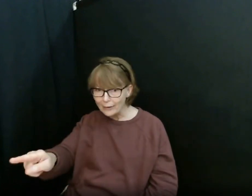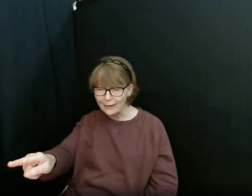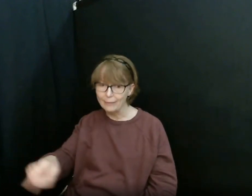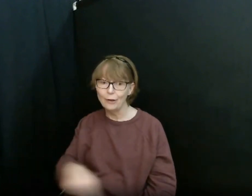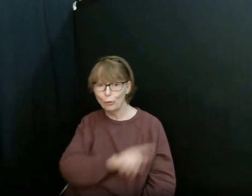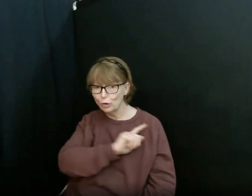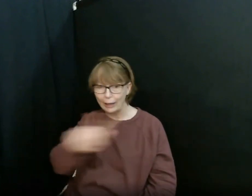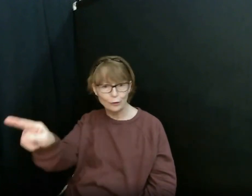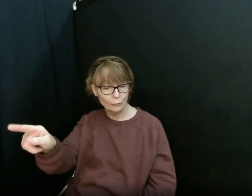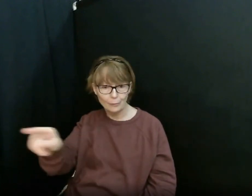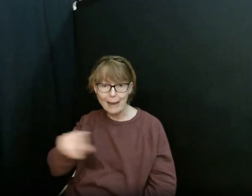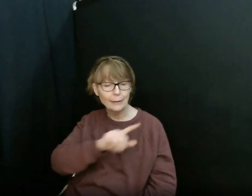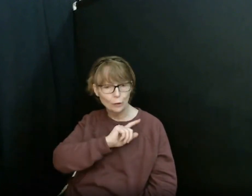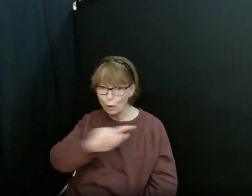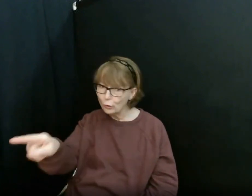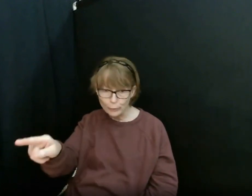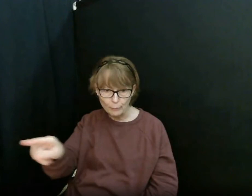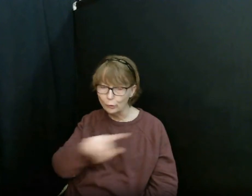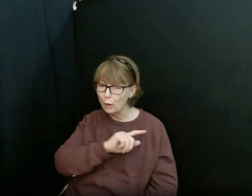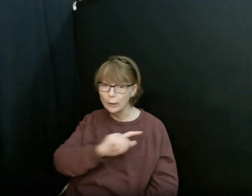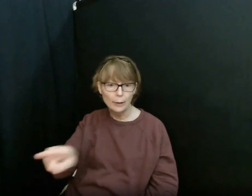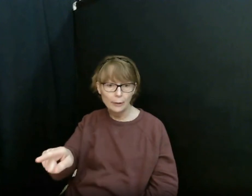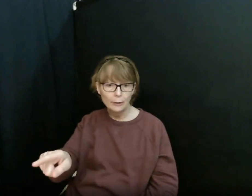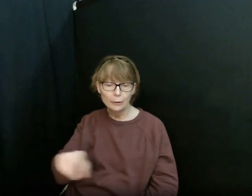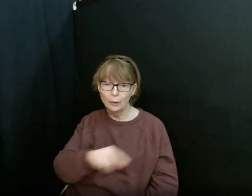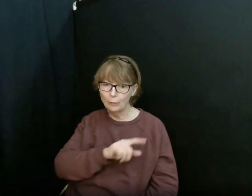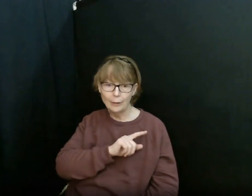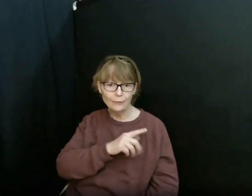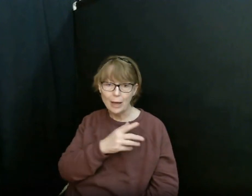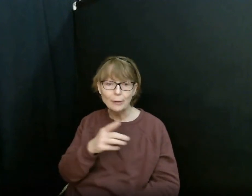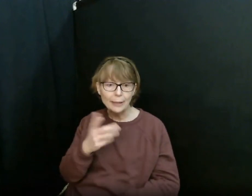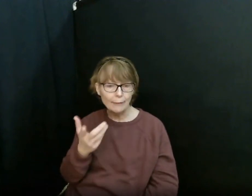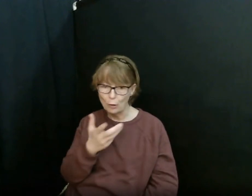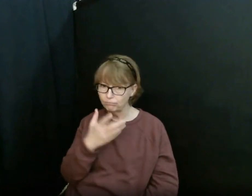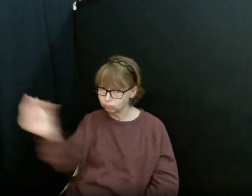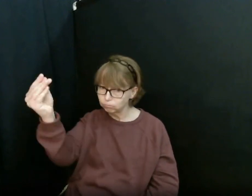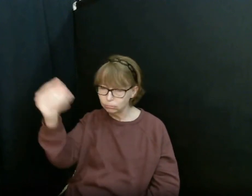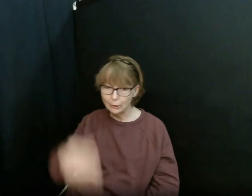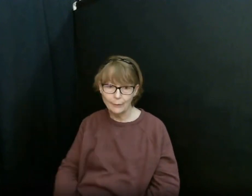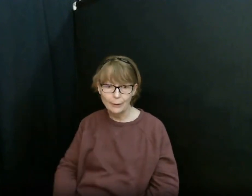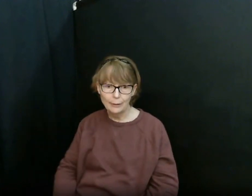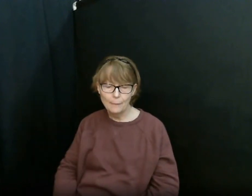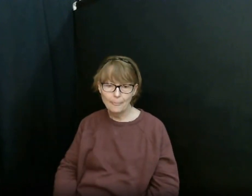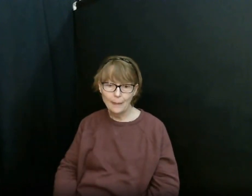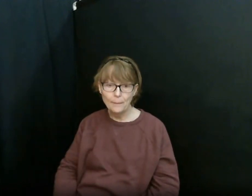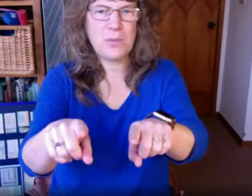said. Like you're demanding, go to your room. Go to, it's time to leave, And you can point it